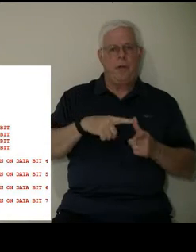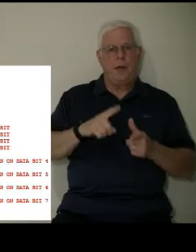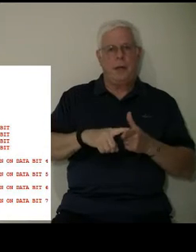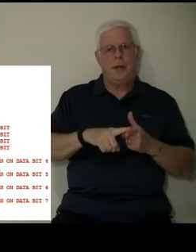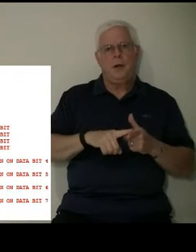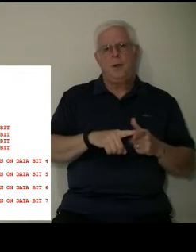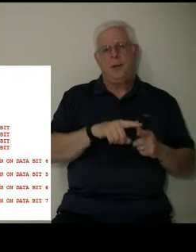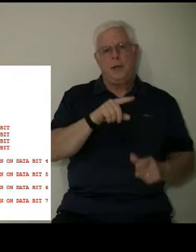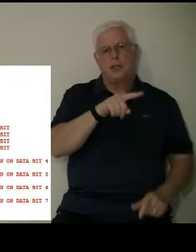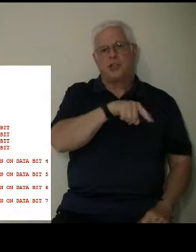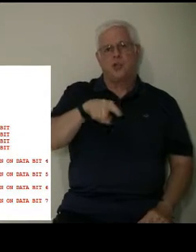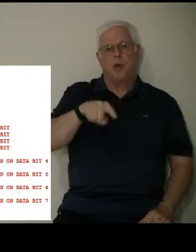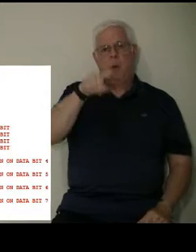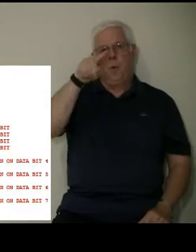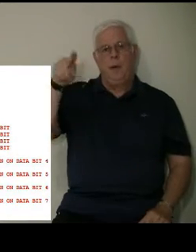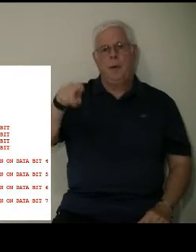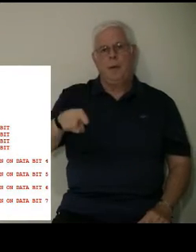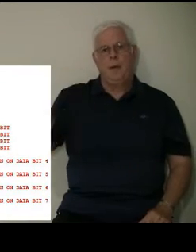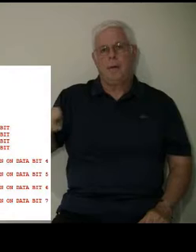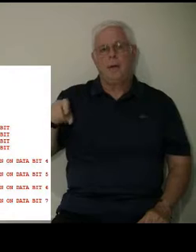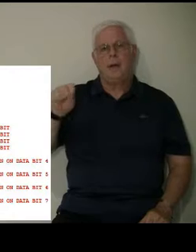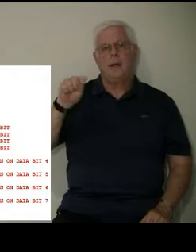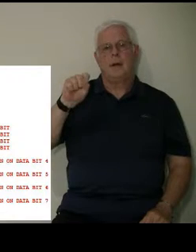Then the strobe